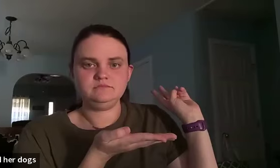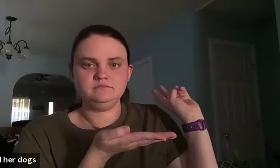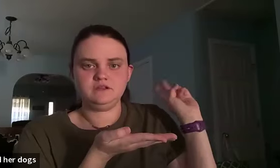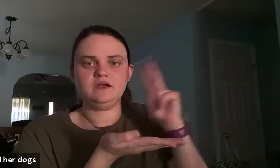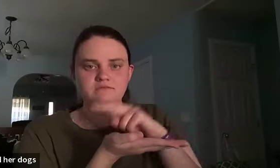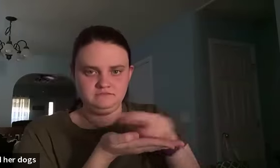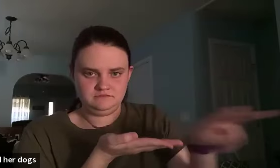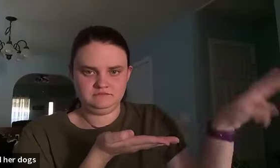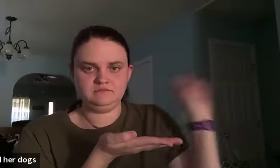Okay.